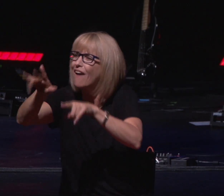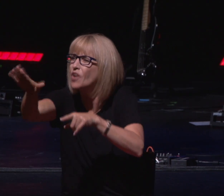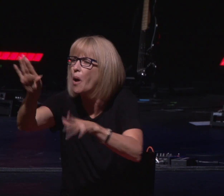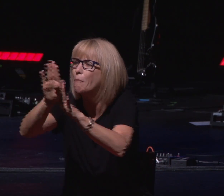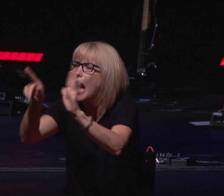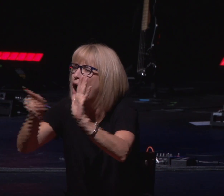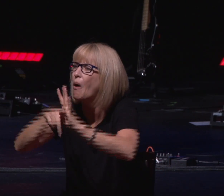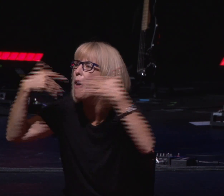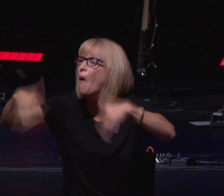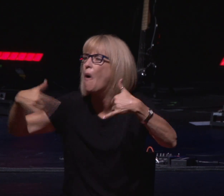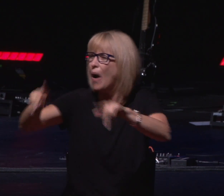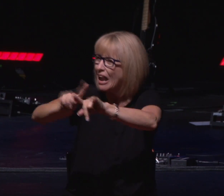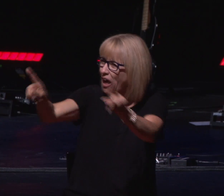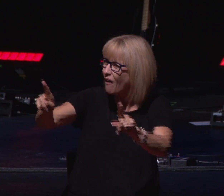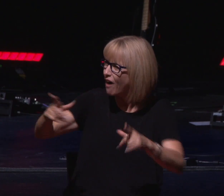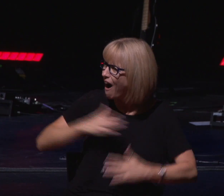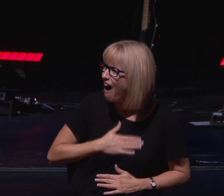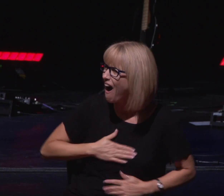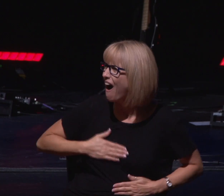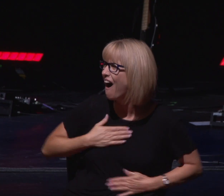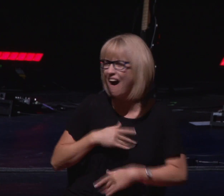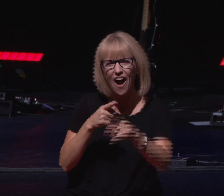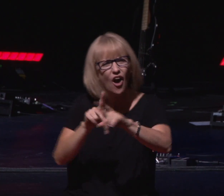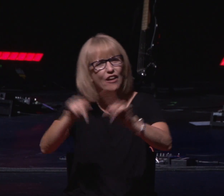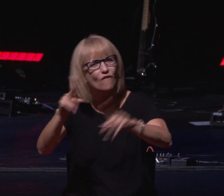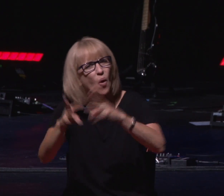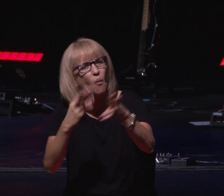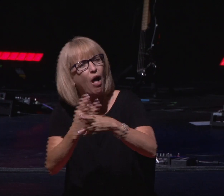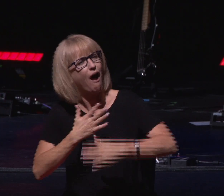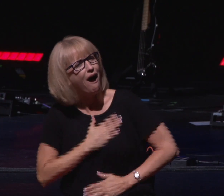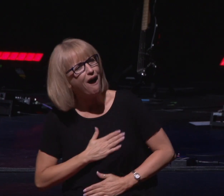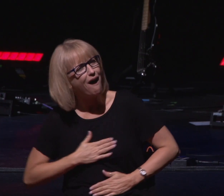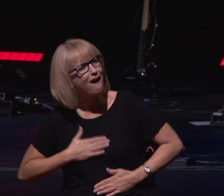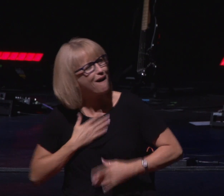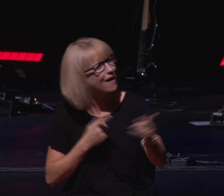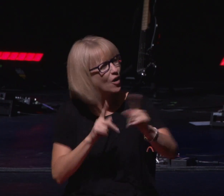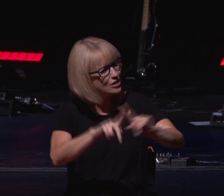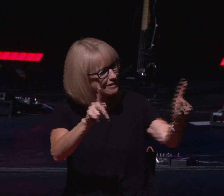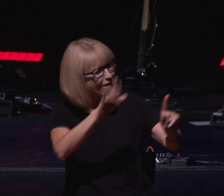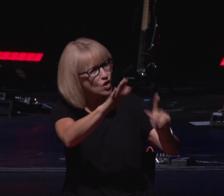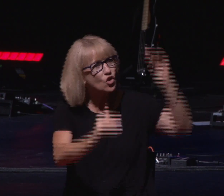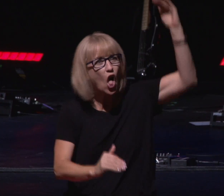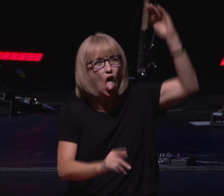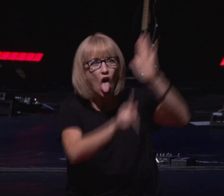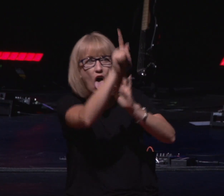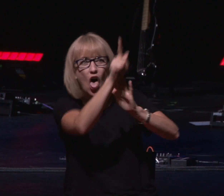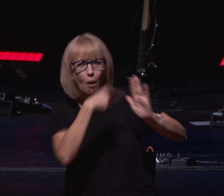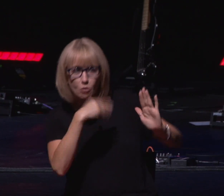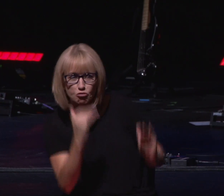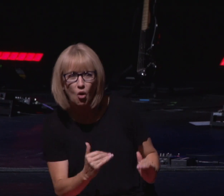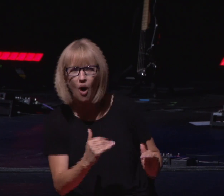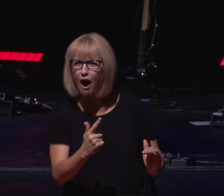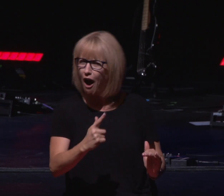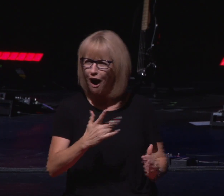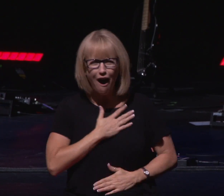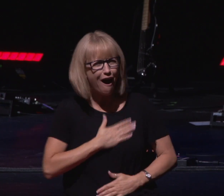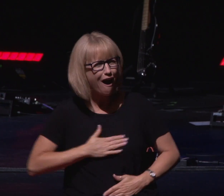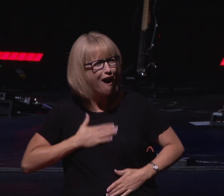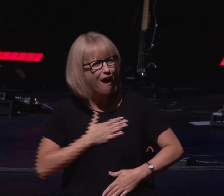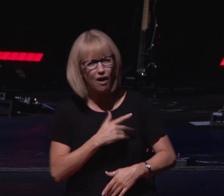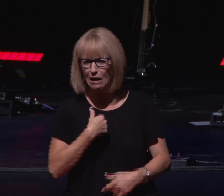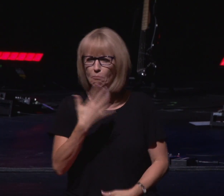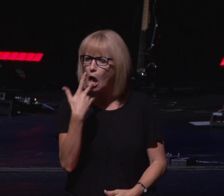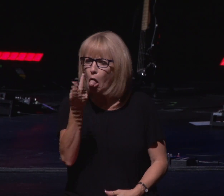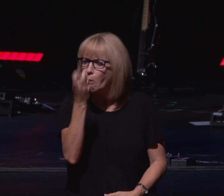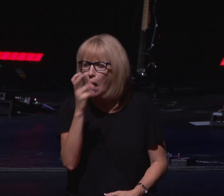backgrounds, different social backgrounds, different worlds. We look different in our skin. We look different in our heights, all those things. Appreciate all that. We come together. Then we